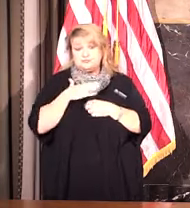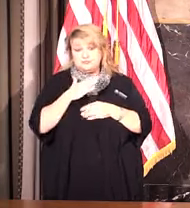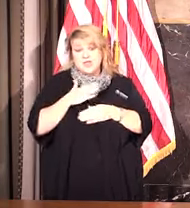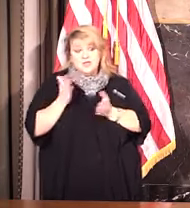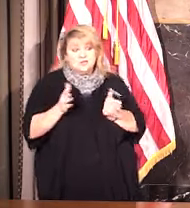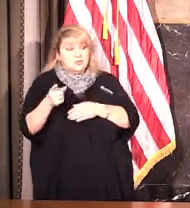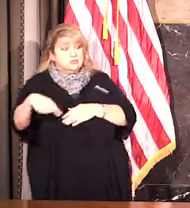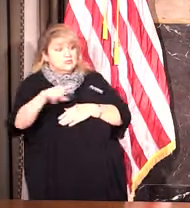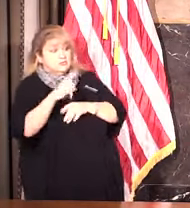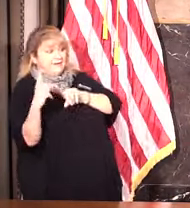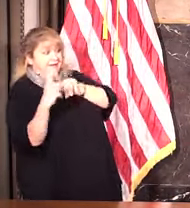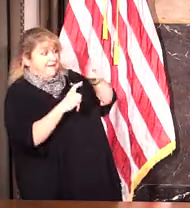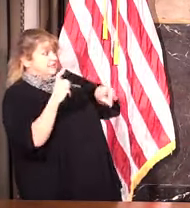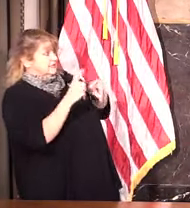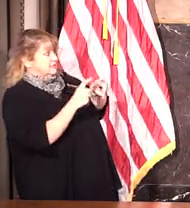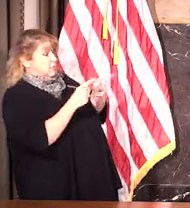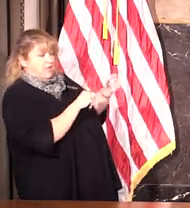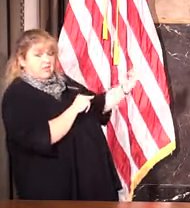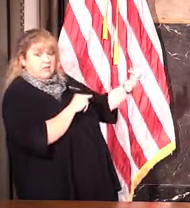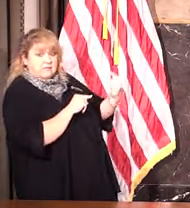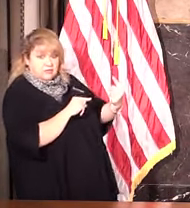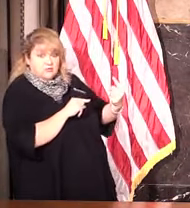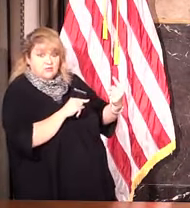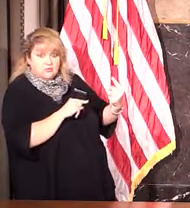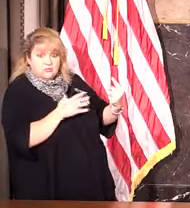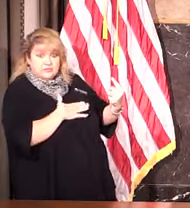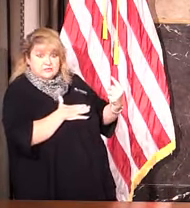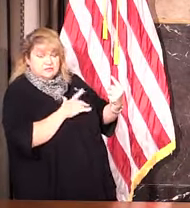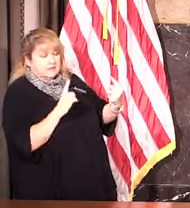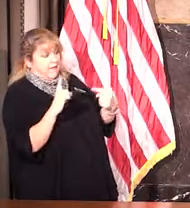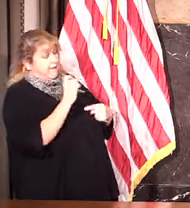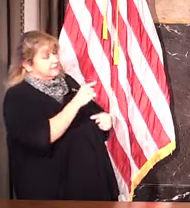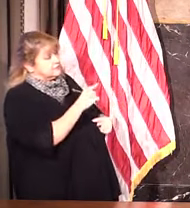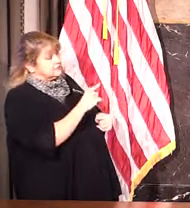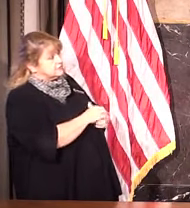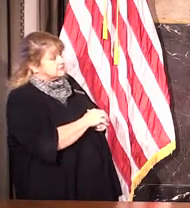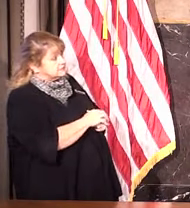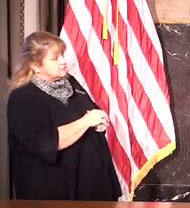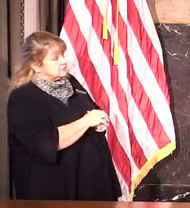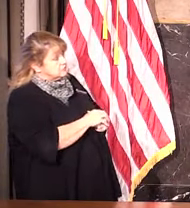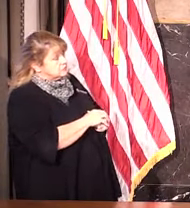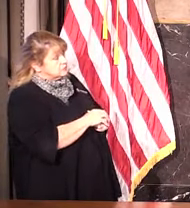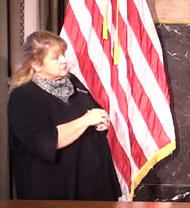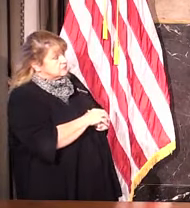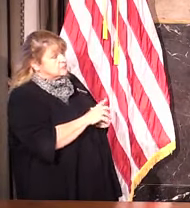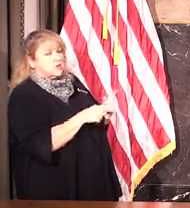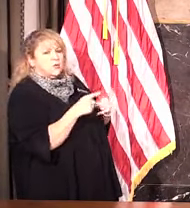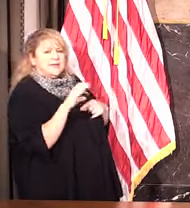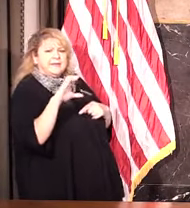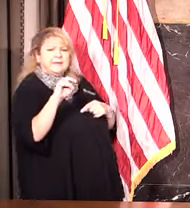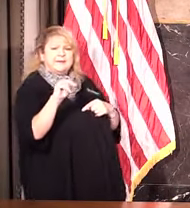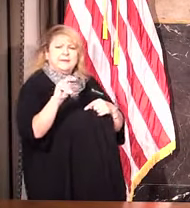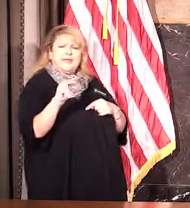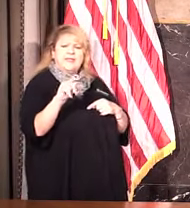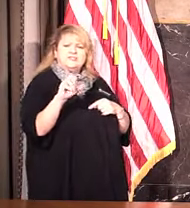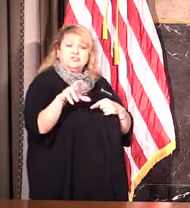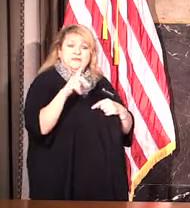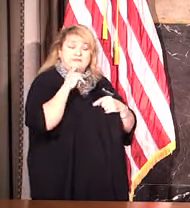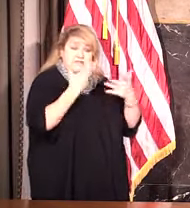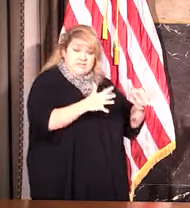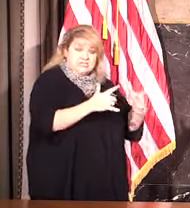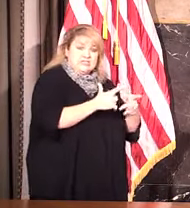these doctors while they're at the podium, if you'd be so kind. And then once Dr. Cantor is finished, I will come back up and